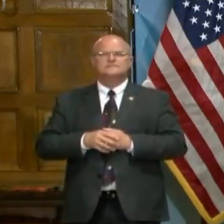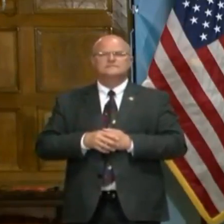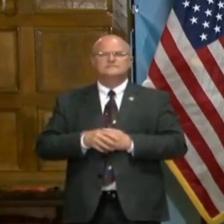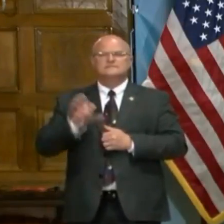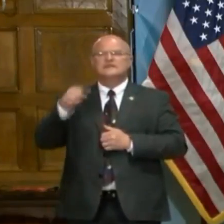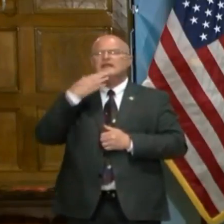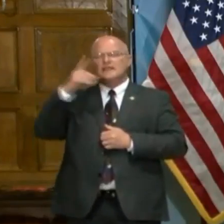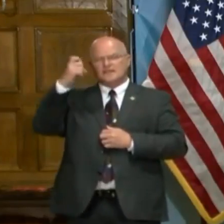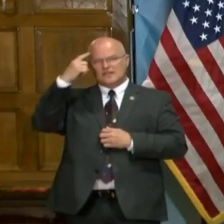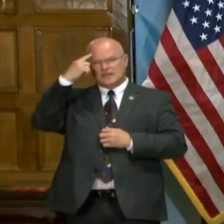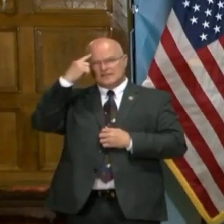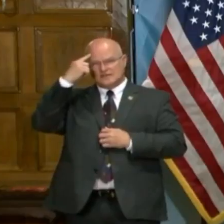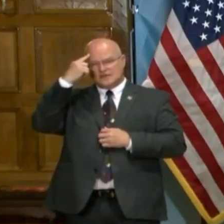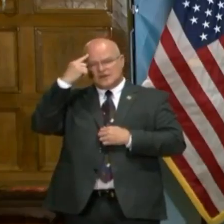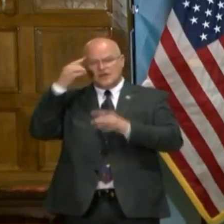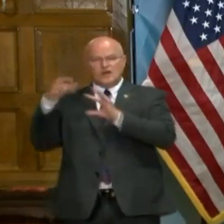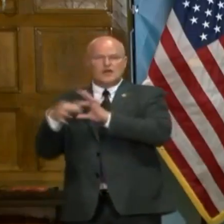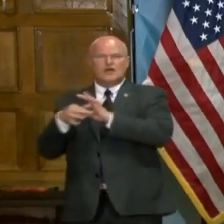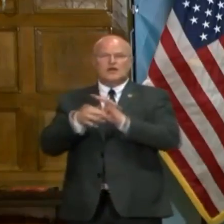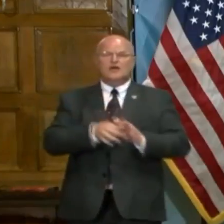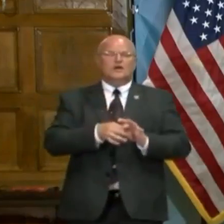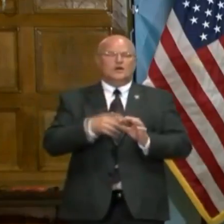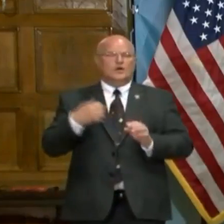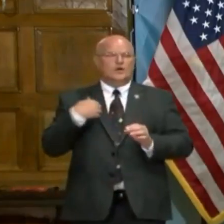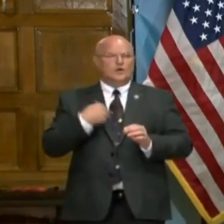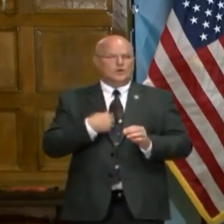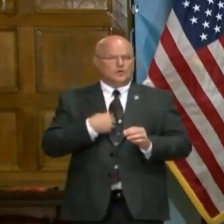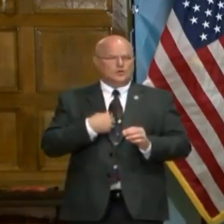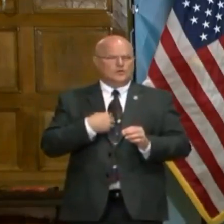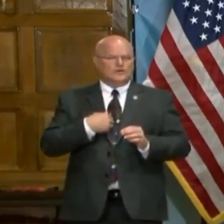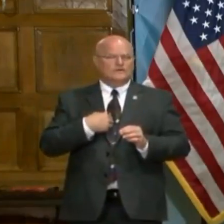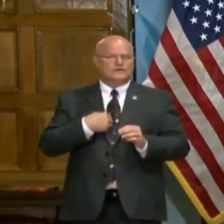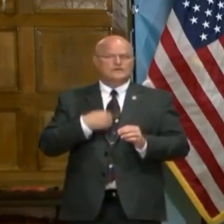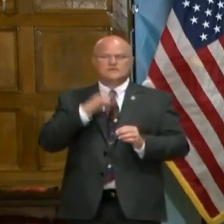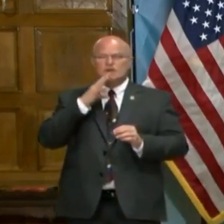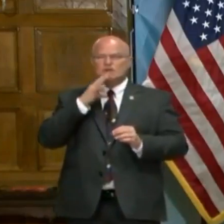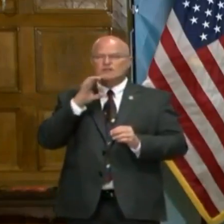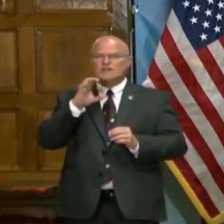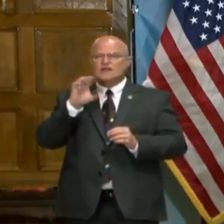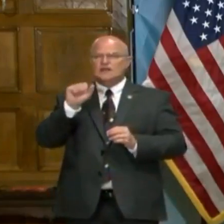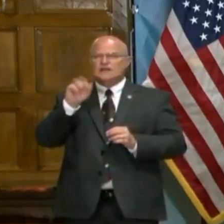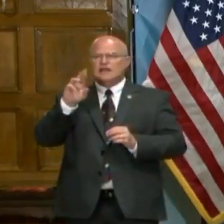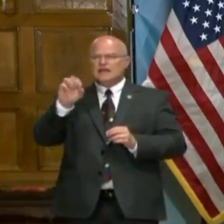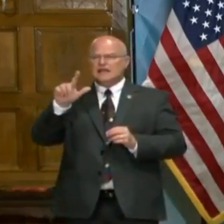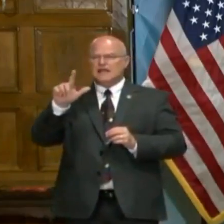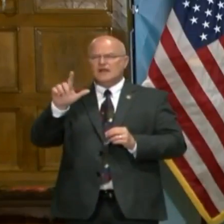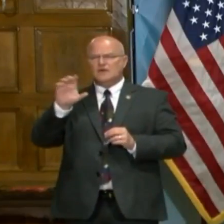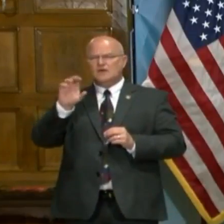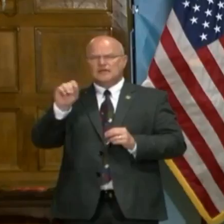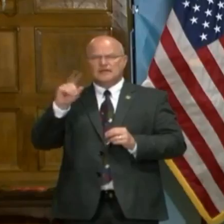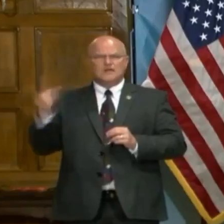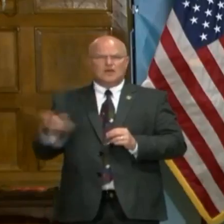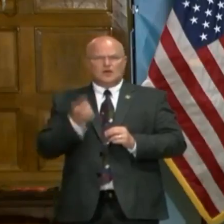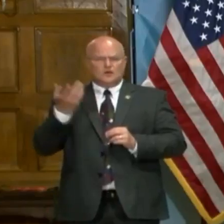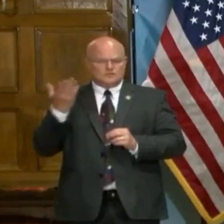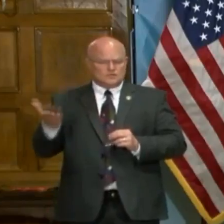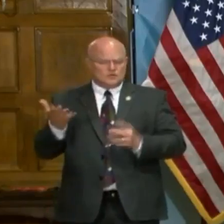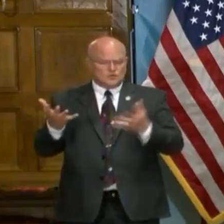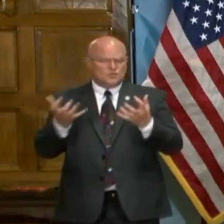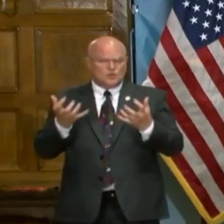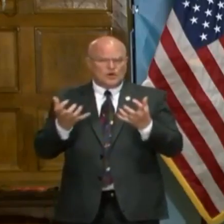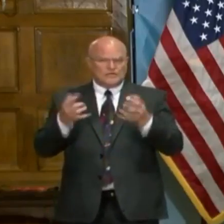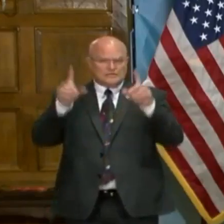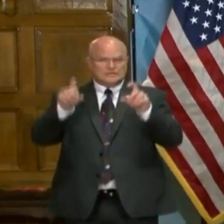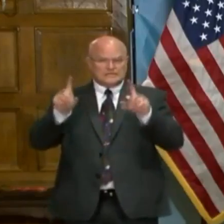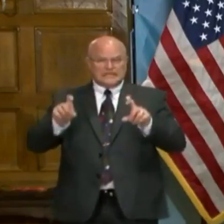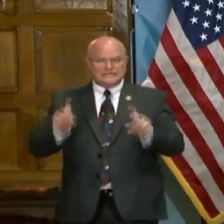Yes, thank you, Governor. Along that same line, we talked to the Carroll County Health Office there, and there are people calling who are wanting